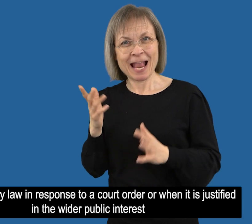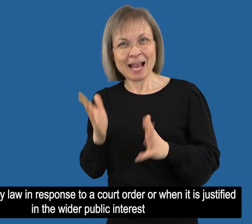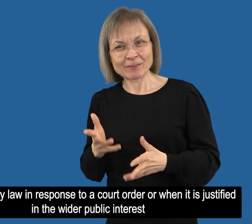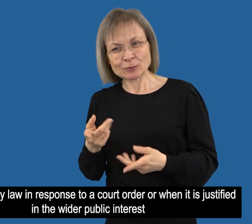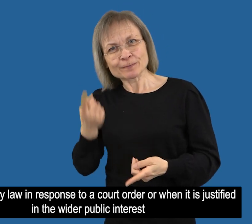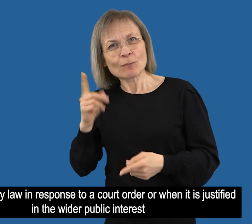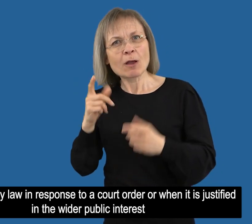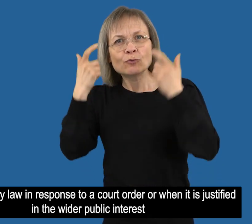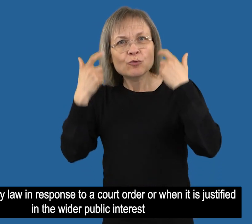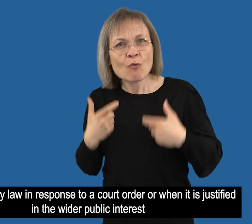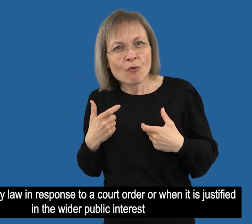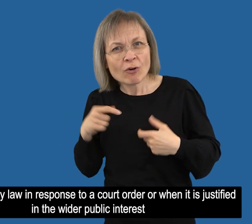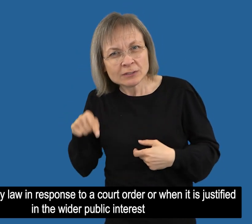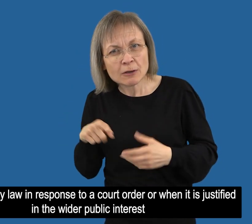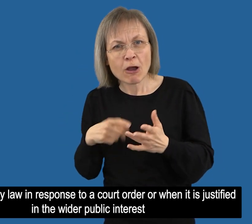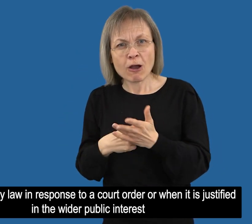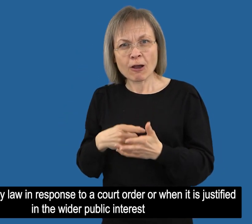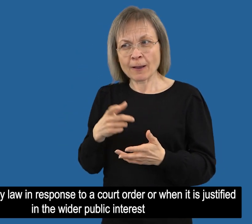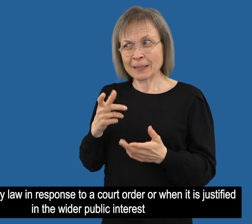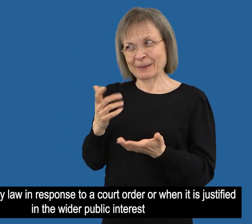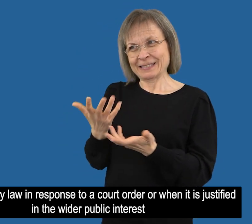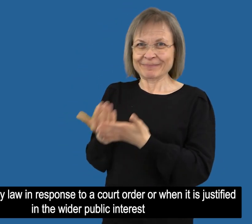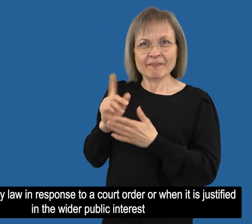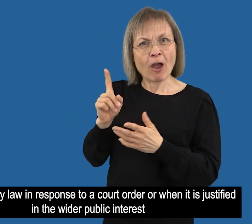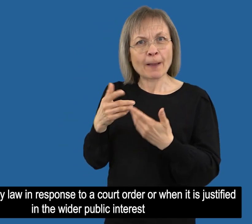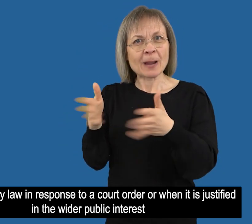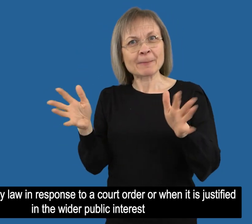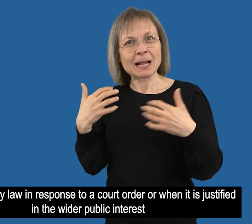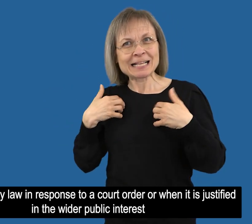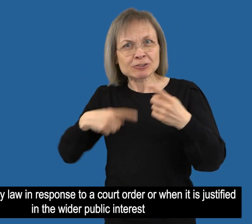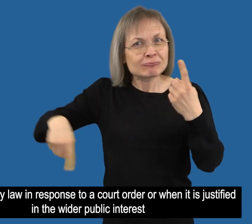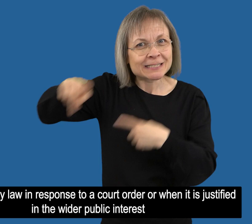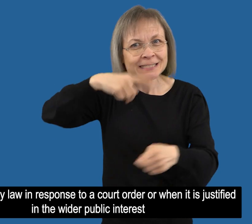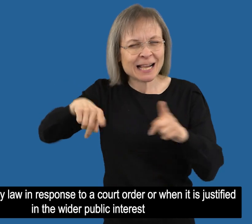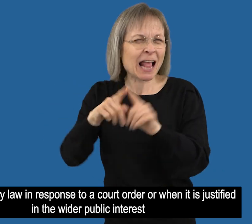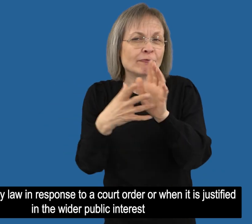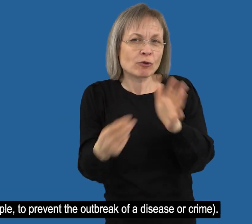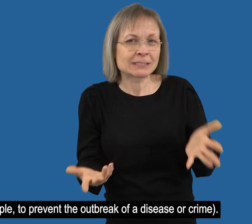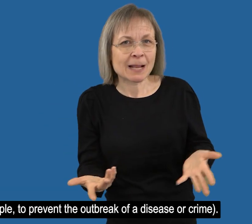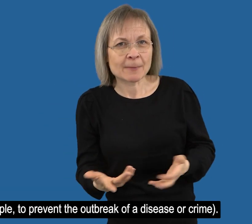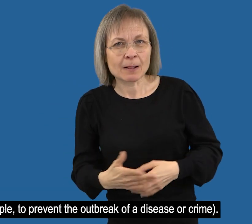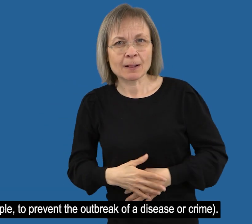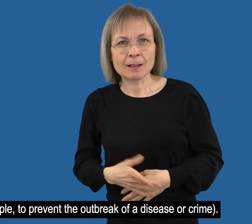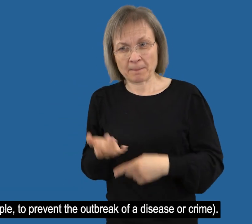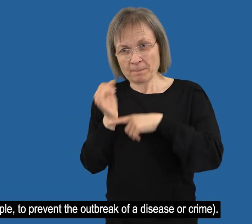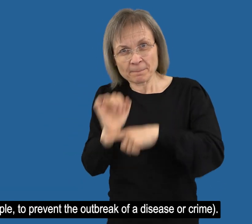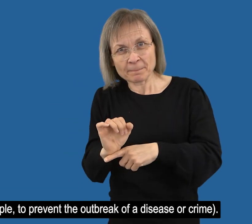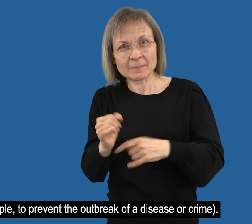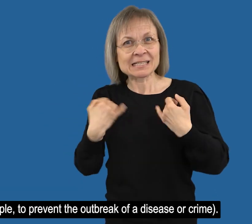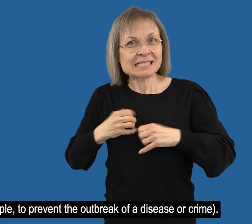if it has to by law, in response to a court order or when it is justified in the wider public interest, for example,